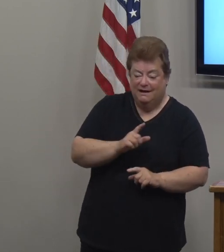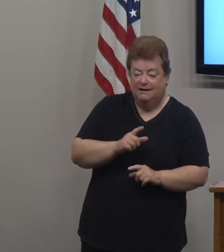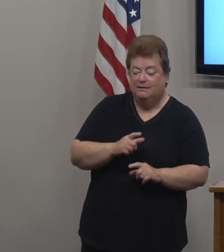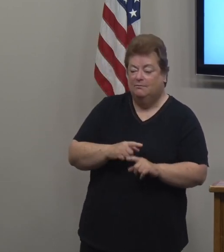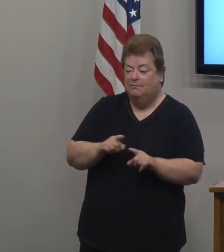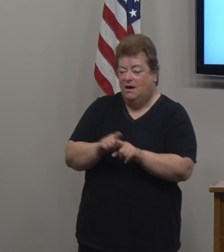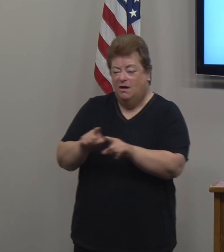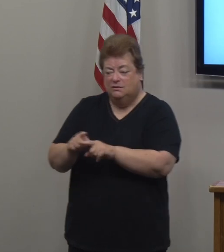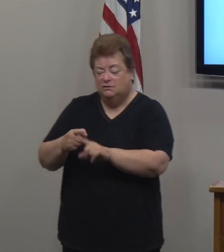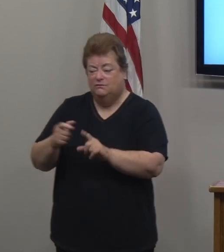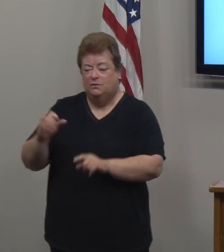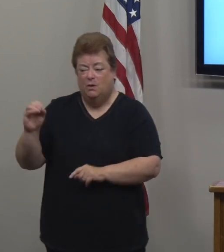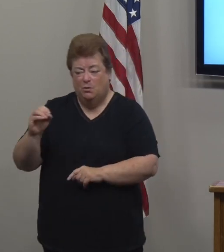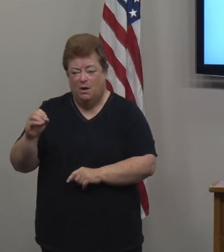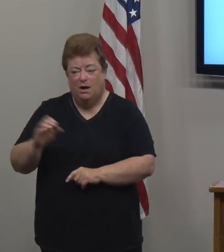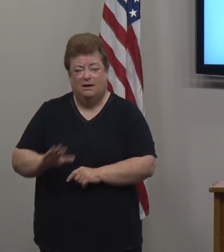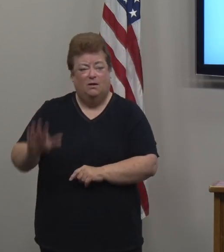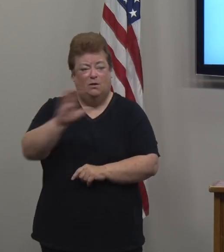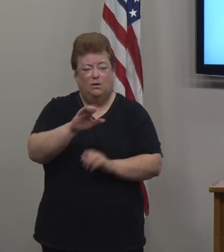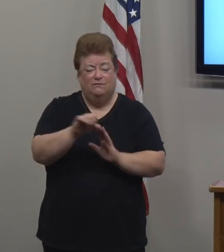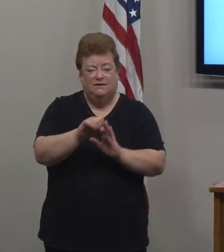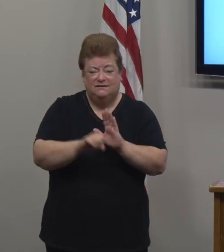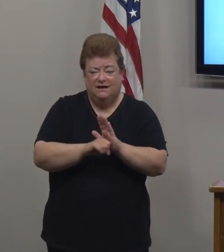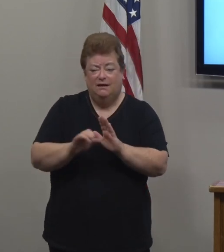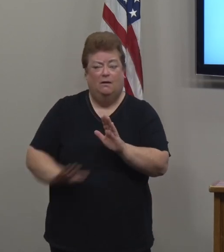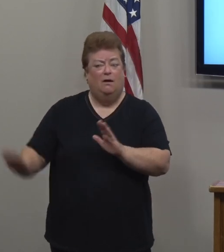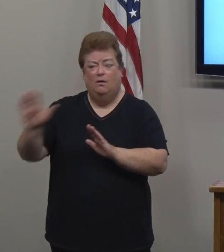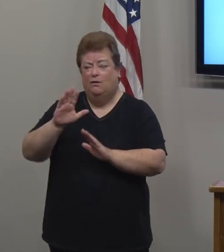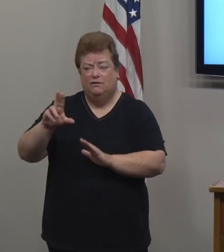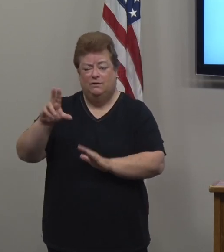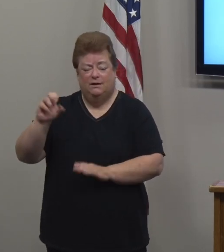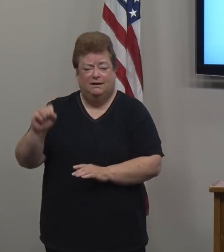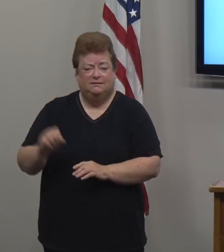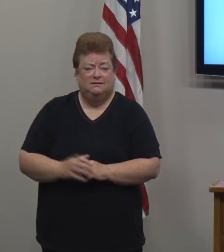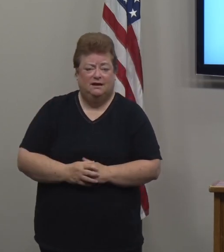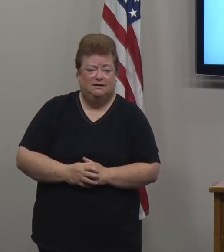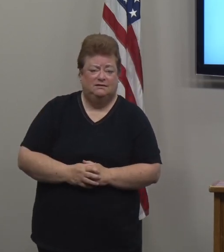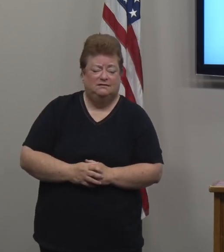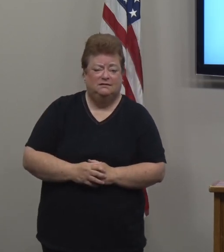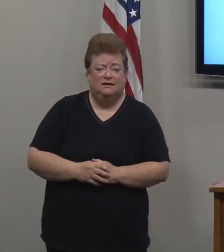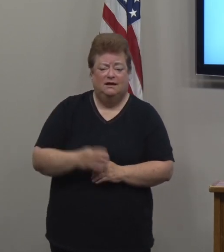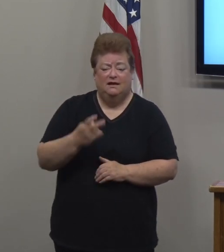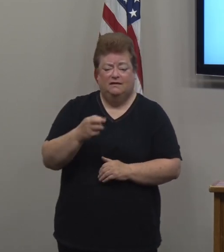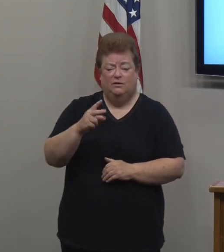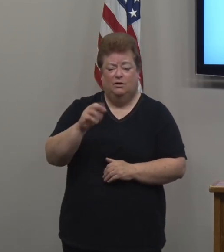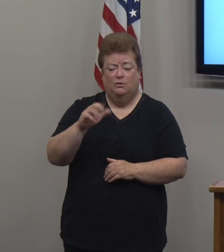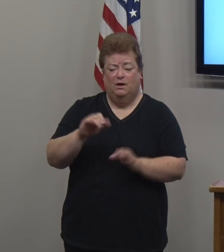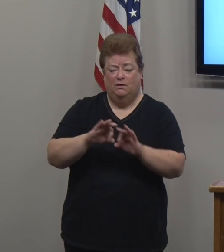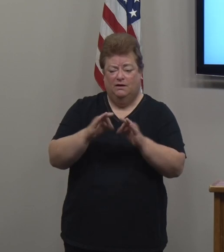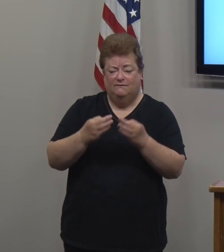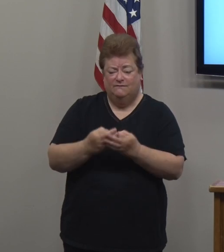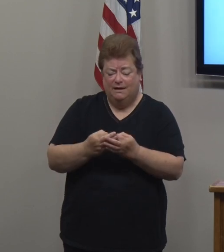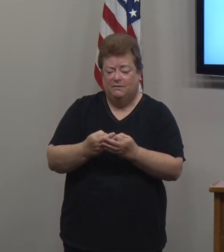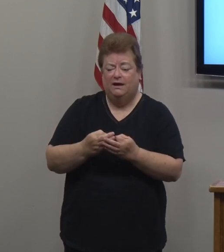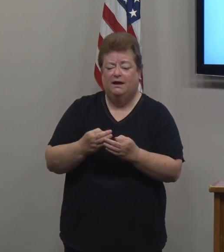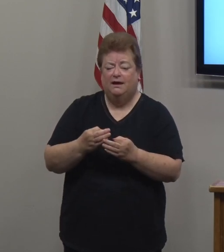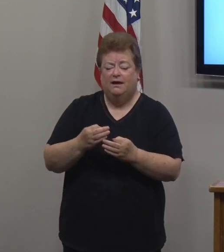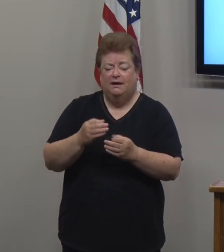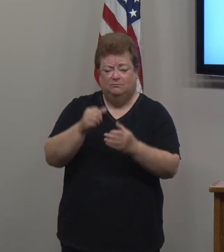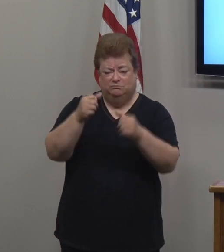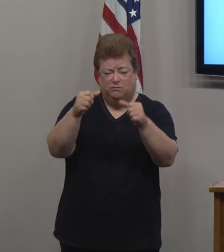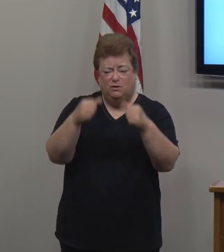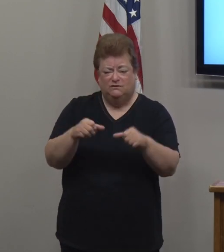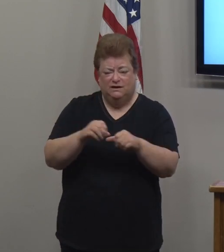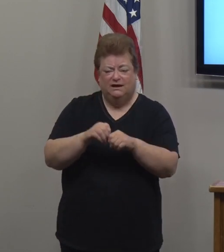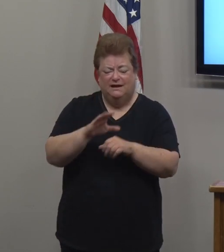Omaha, across the state, and even across our nation. The Herrera family posted in its Caring Bridge Journal that